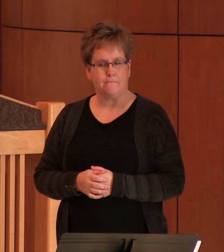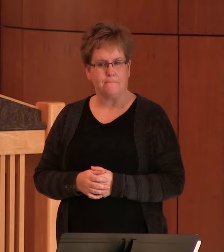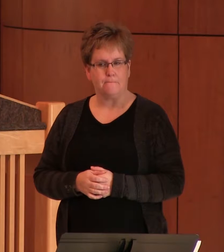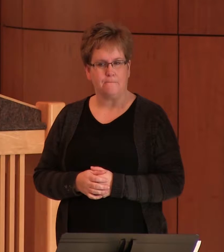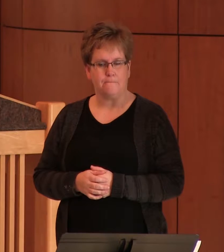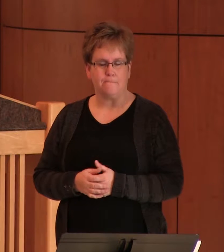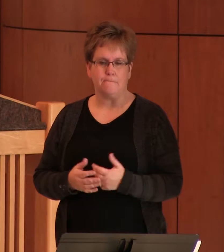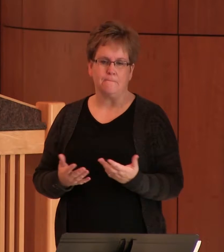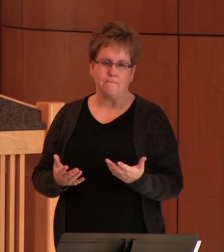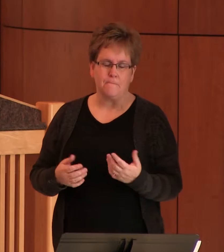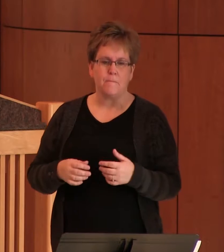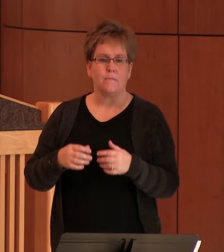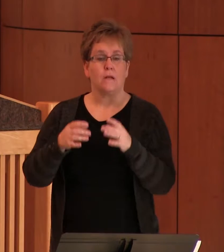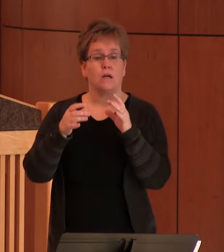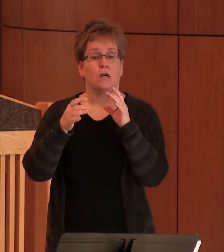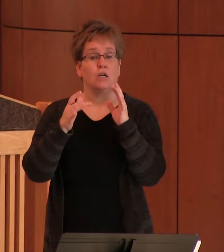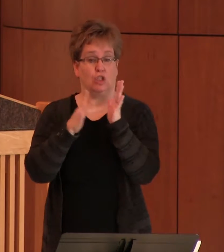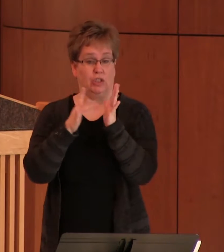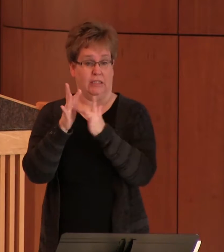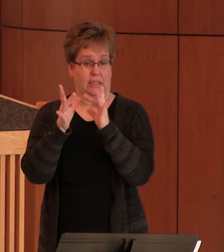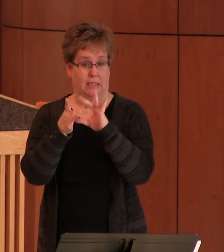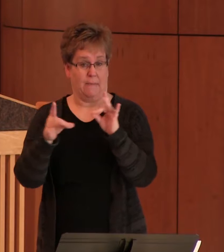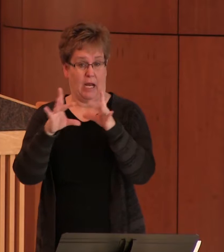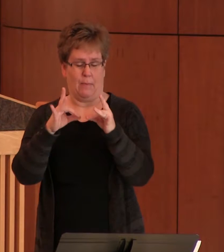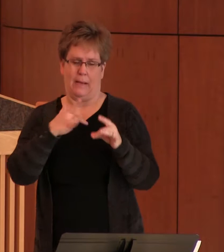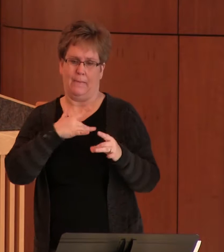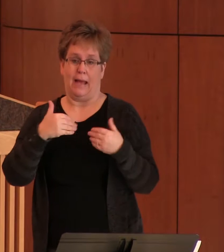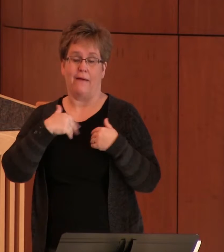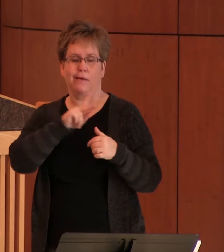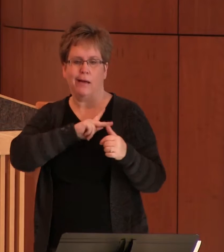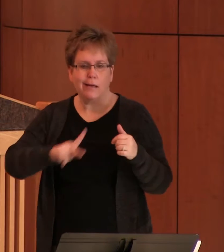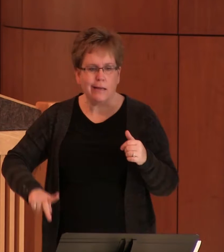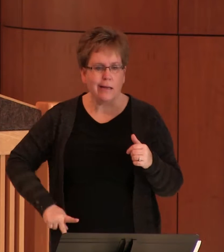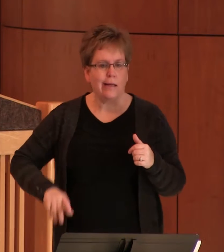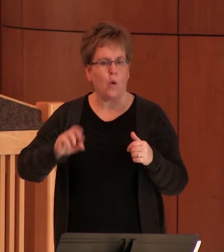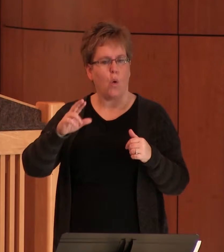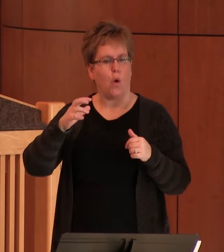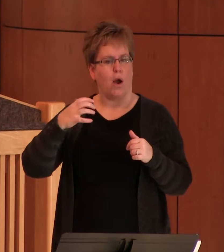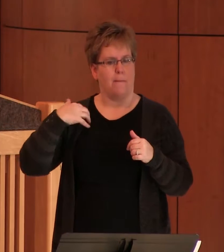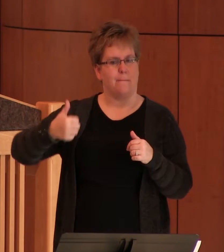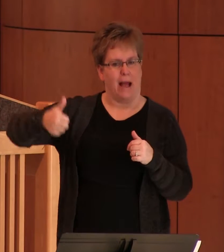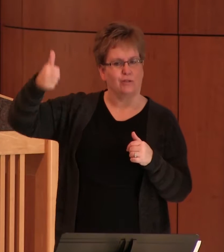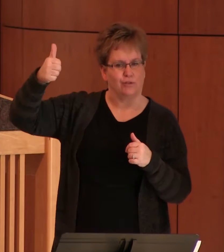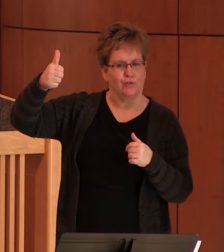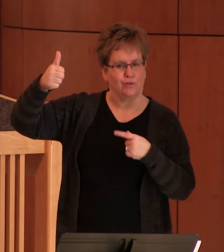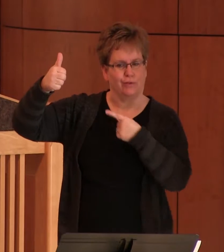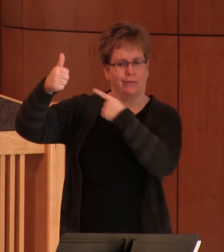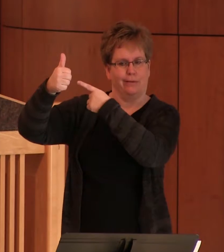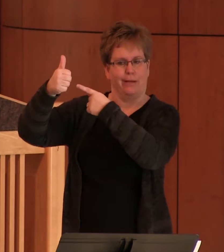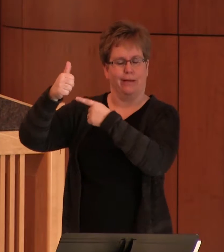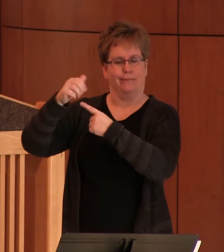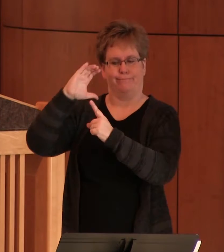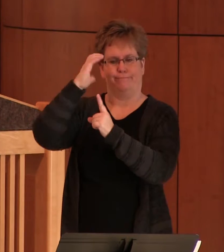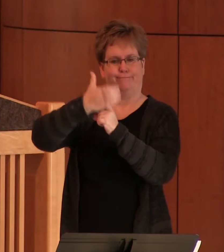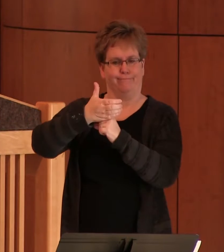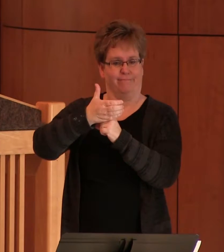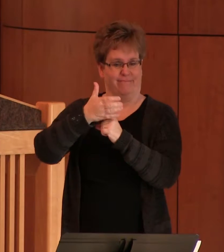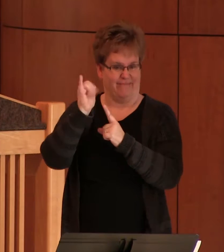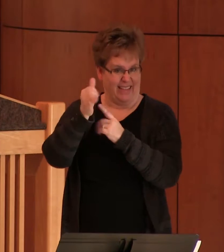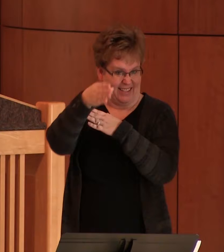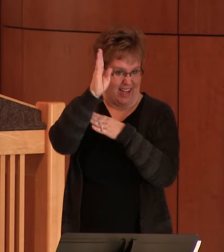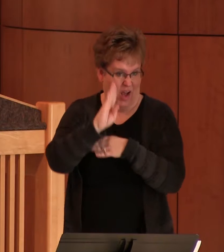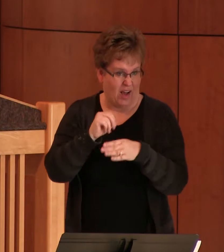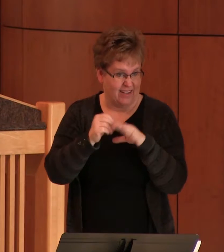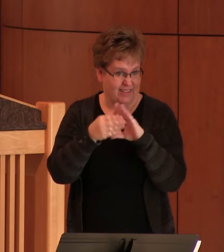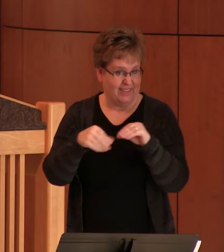Now, in most of Jesus' parables, when you get a master or a king, that's kind of the character that God plays in the